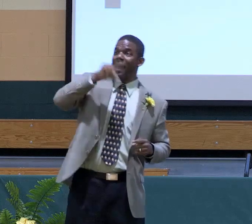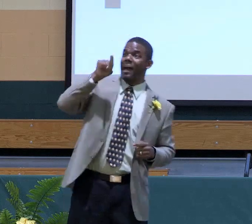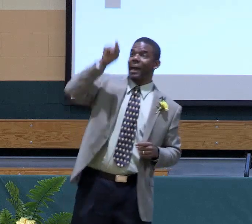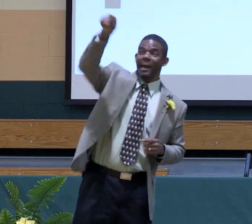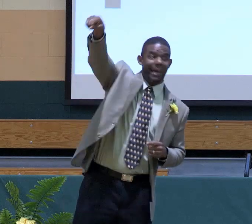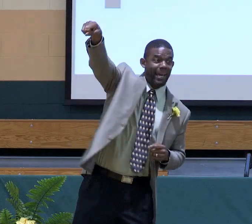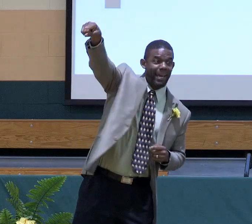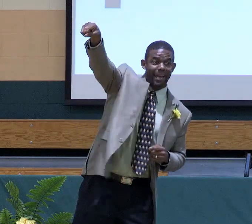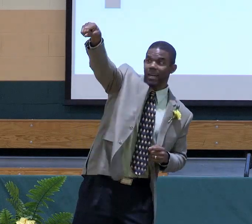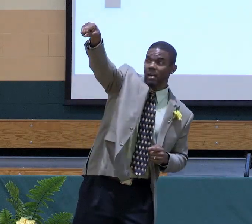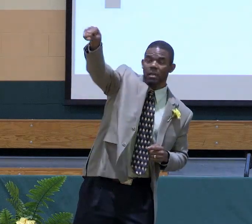See that man over there?